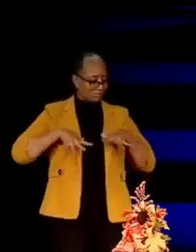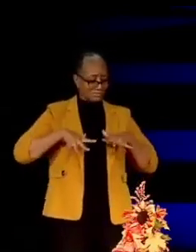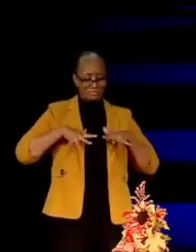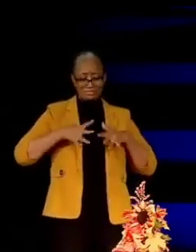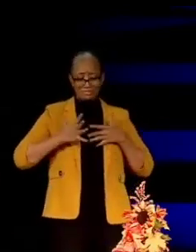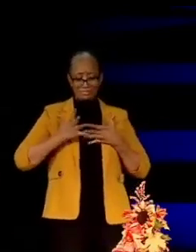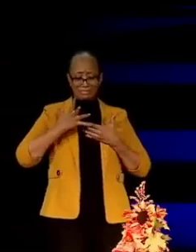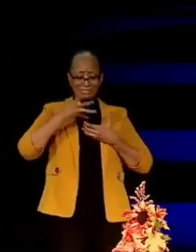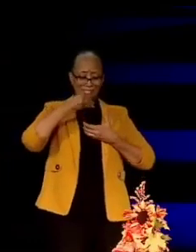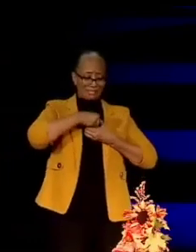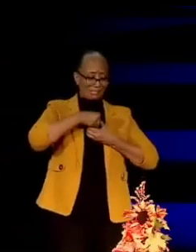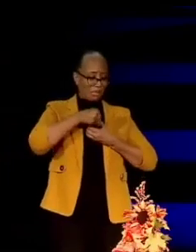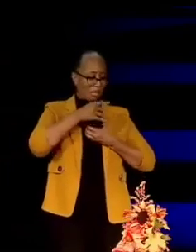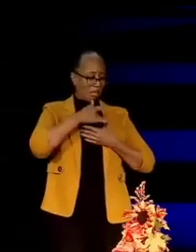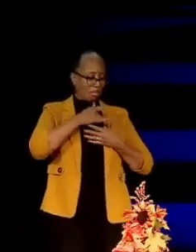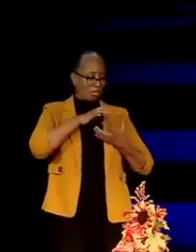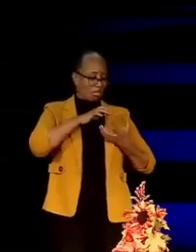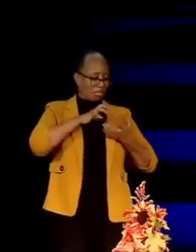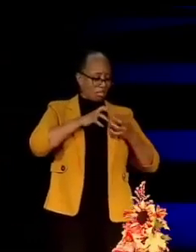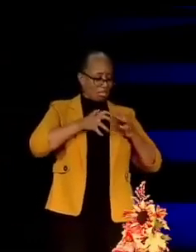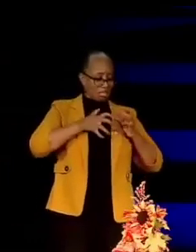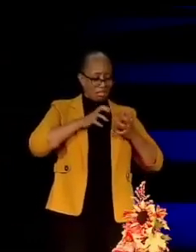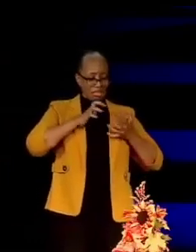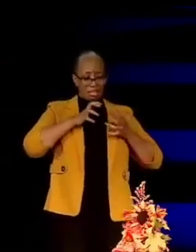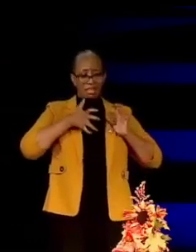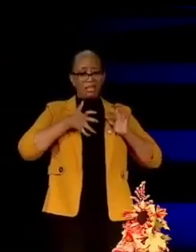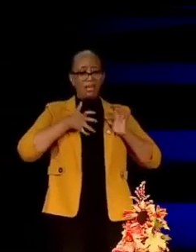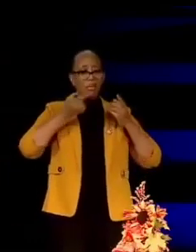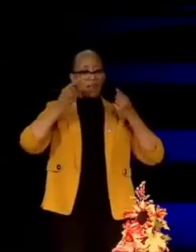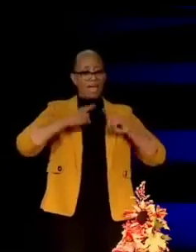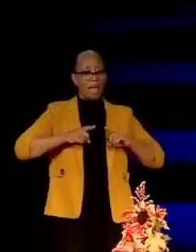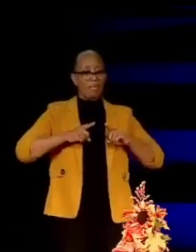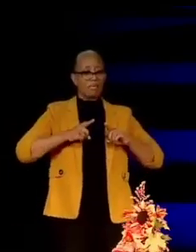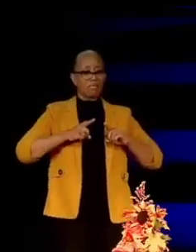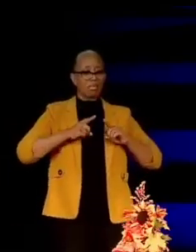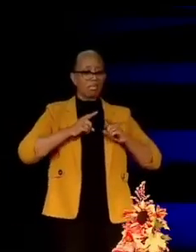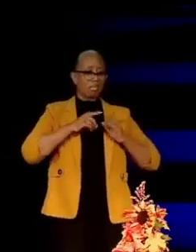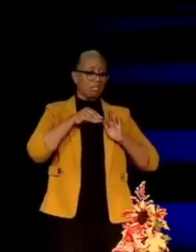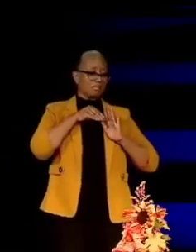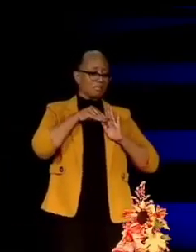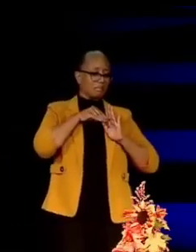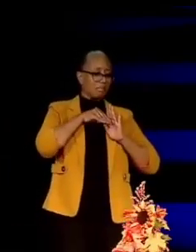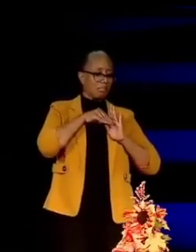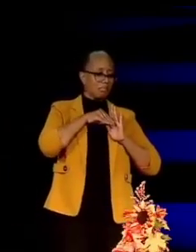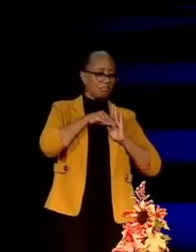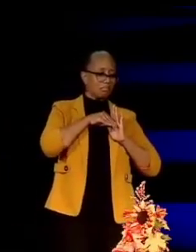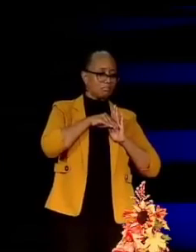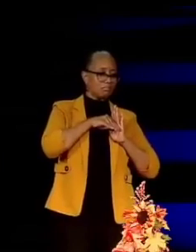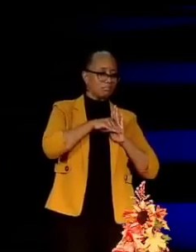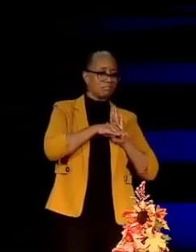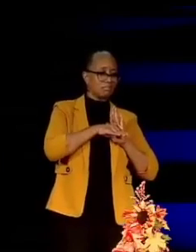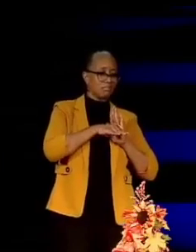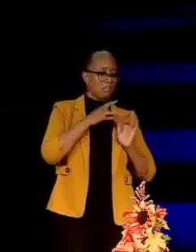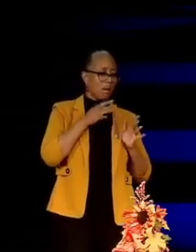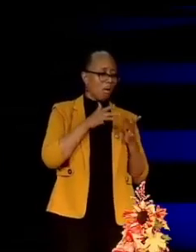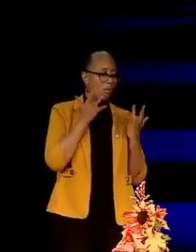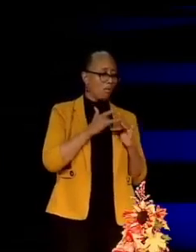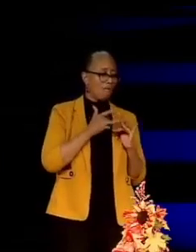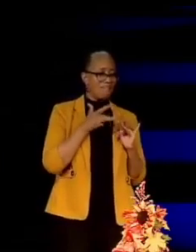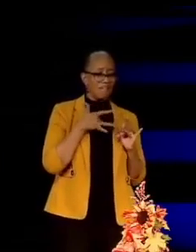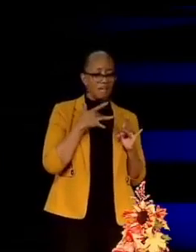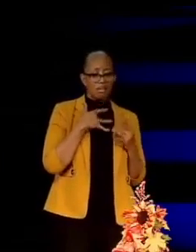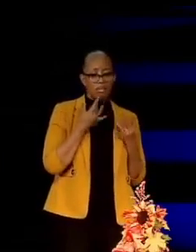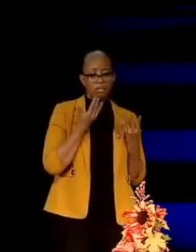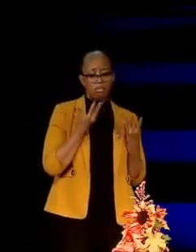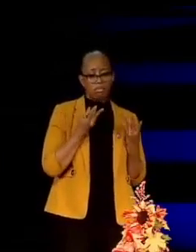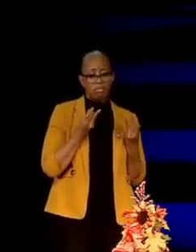enters our hearts, they pour water on our spirit. That water can zap